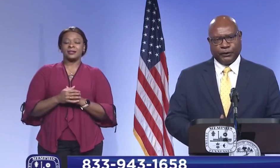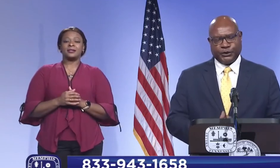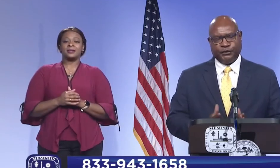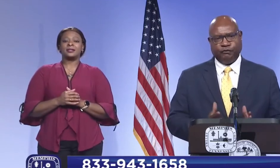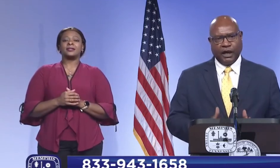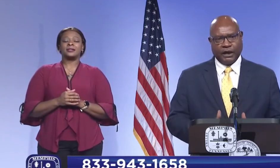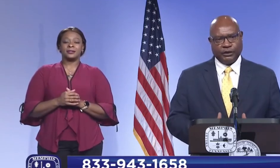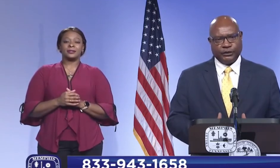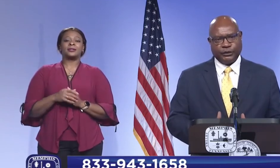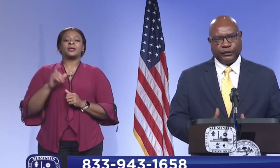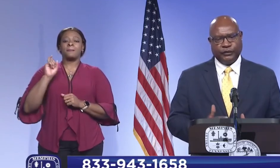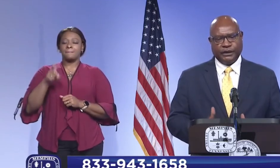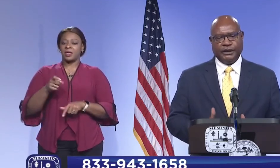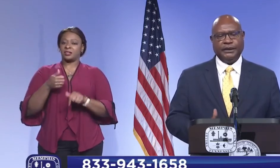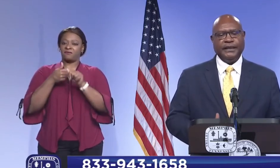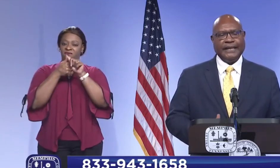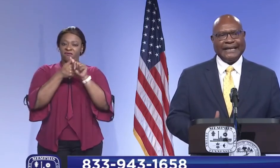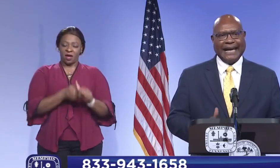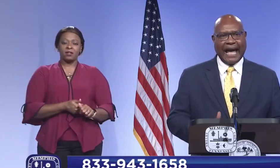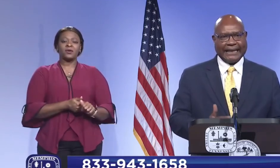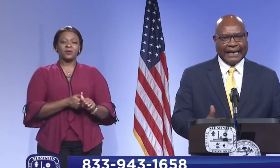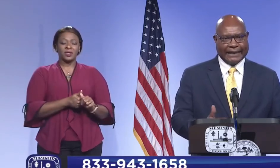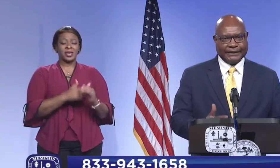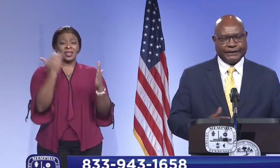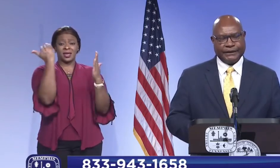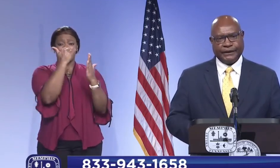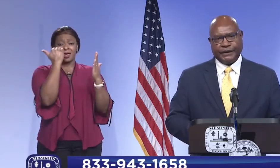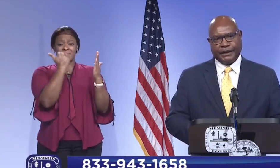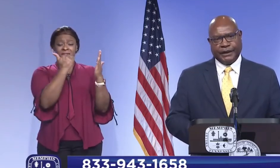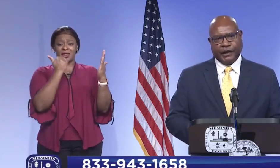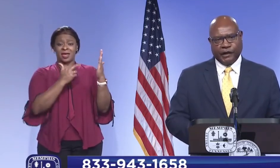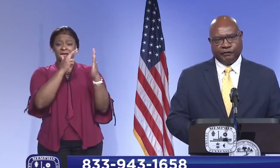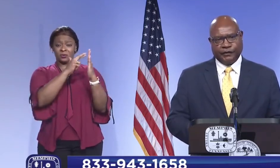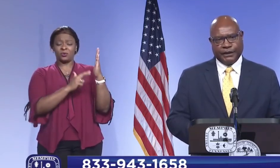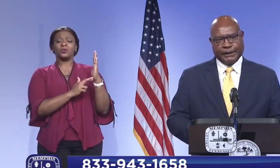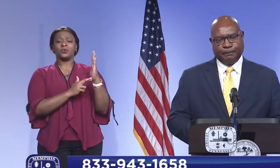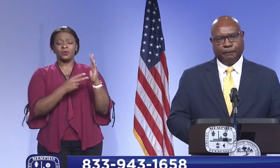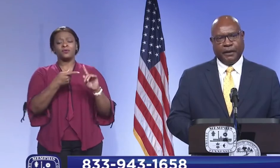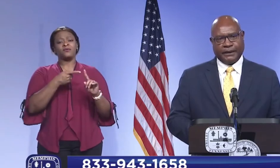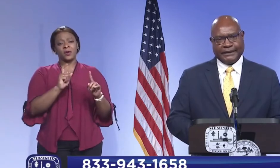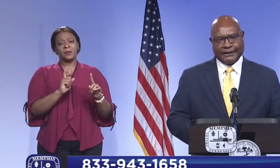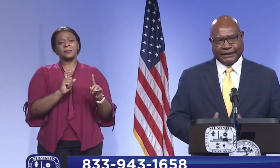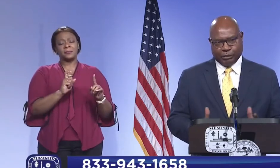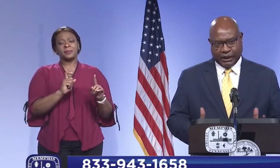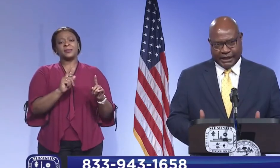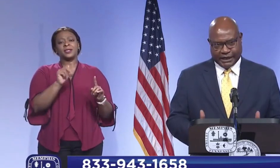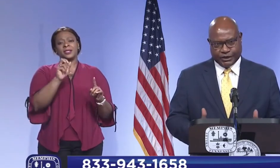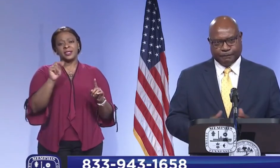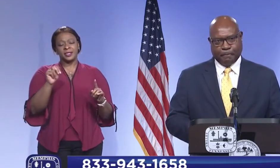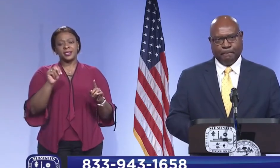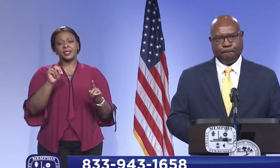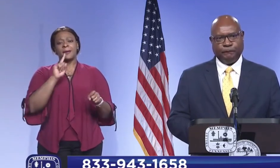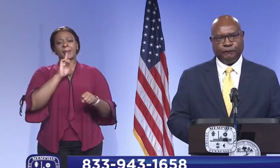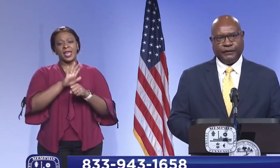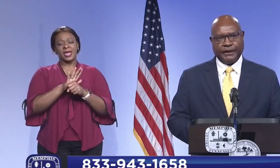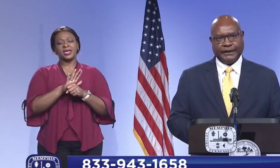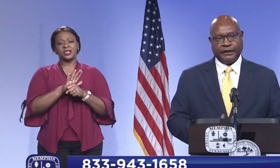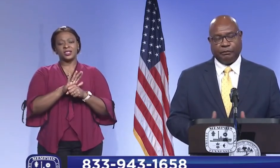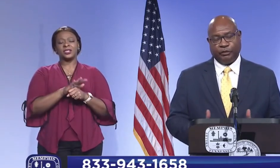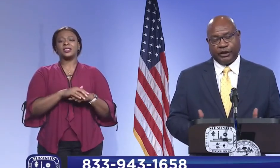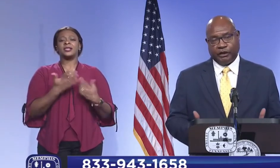were to follow the guidelines of the Tennessee Pledge,